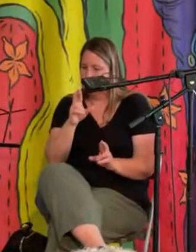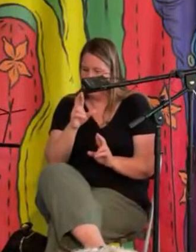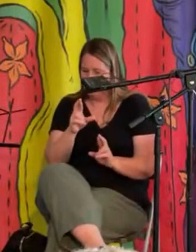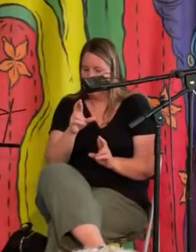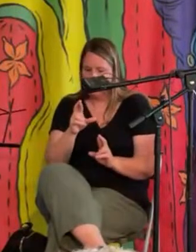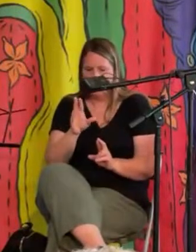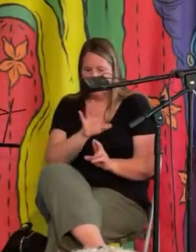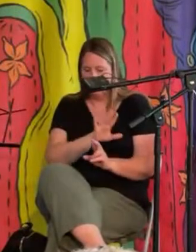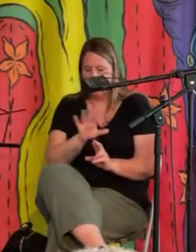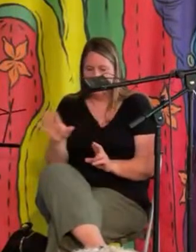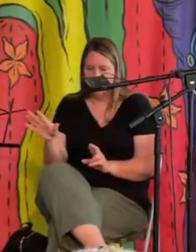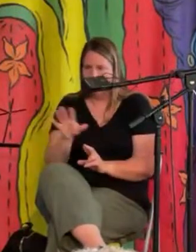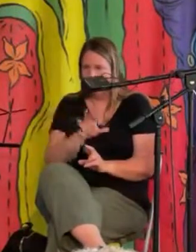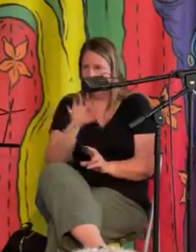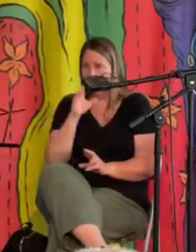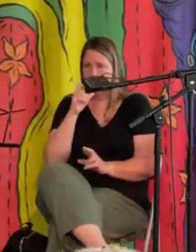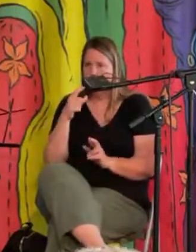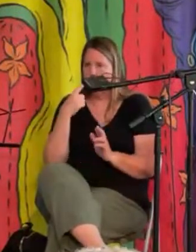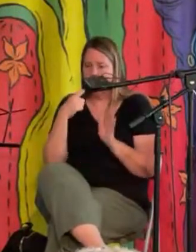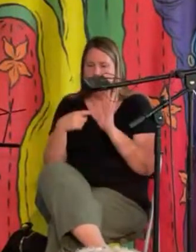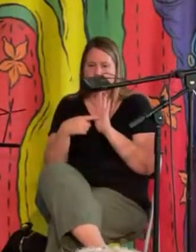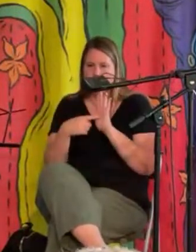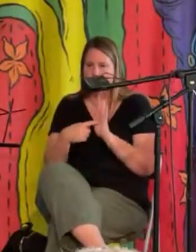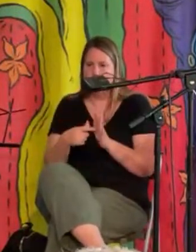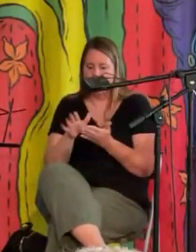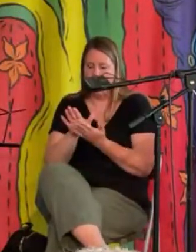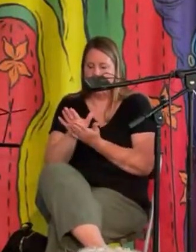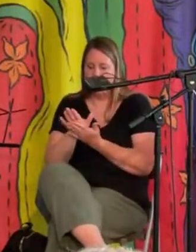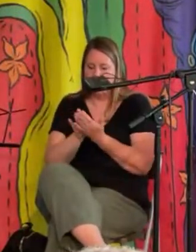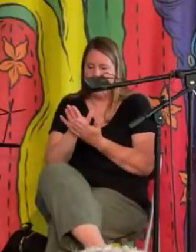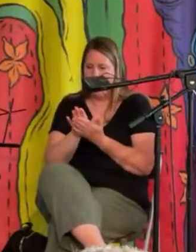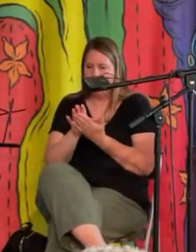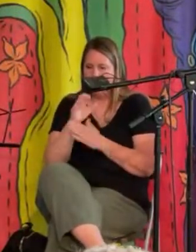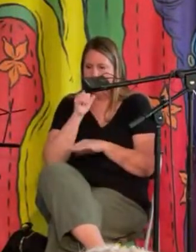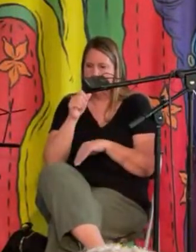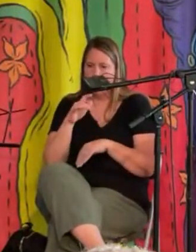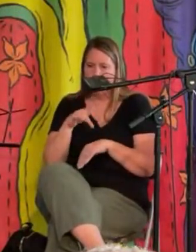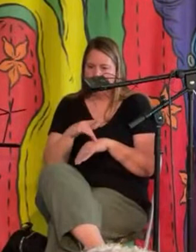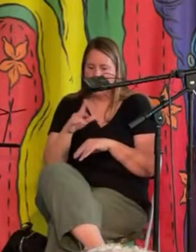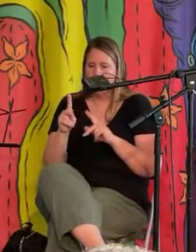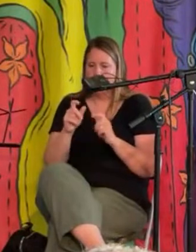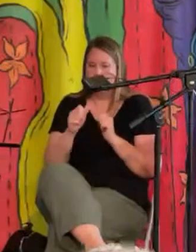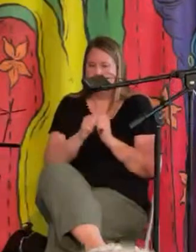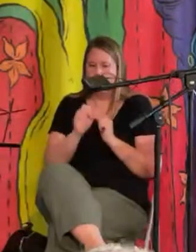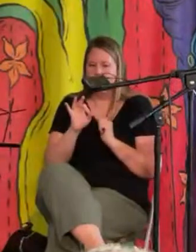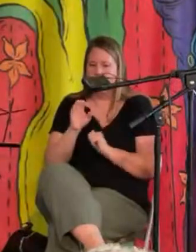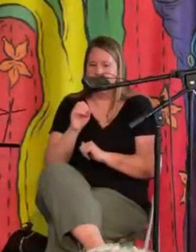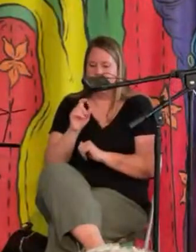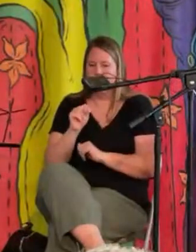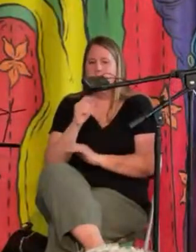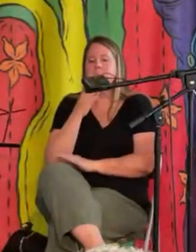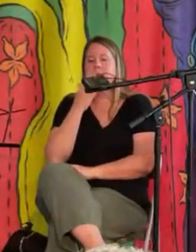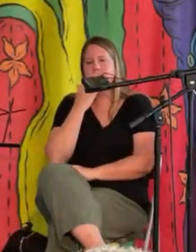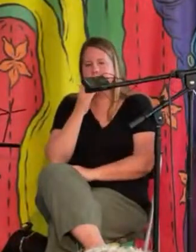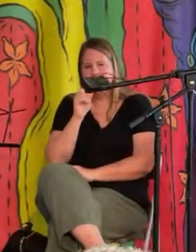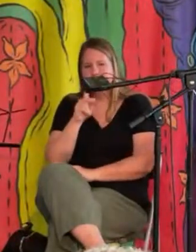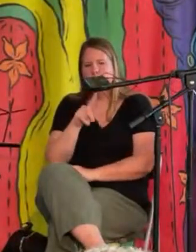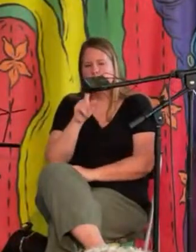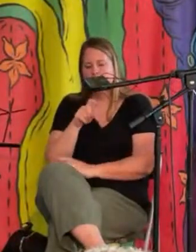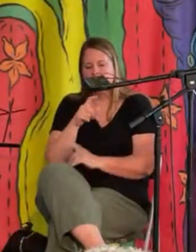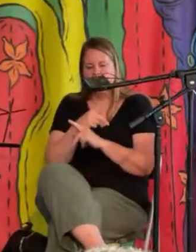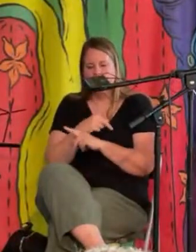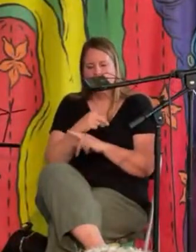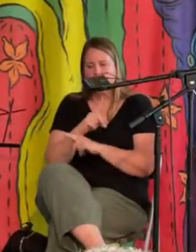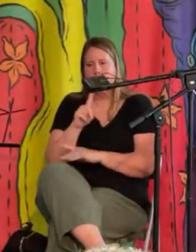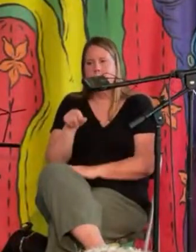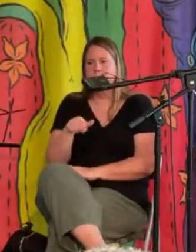not, you don't even show the bottom of your foot to somebody. You know, you definitely don't touch people with your foot. And I was like, okay, we're gonna have to figure out something